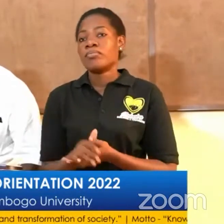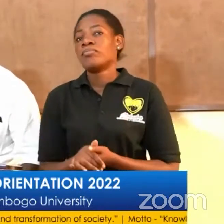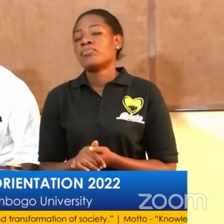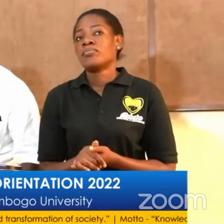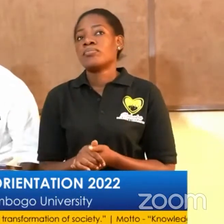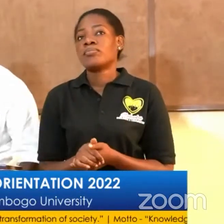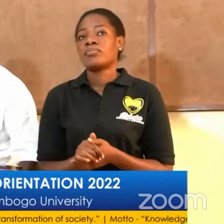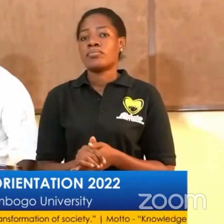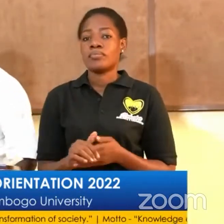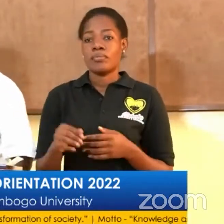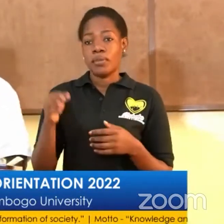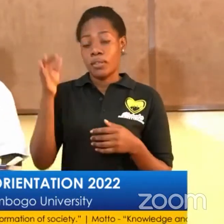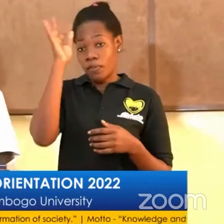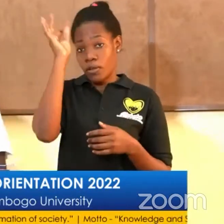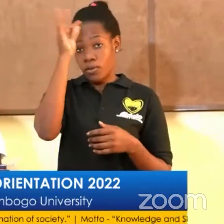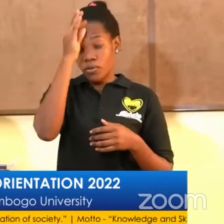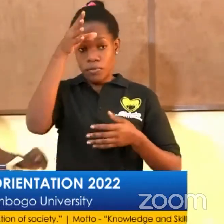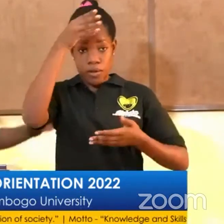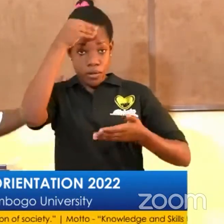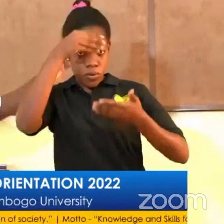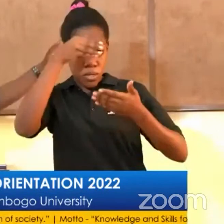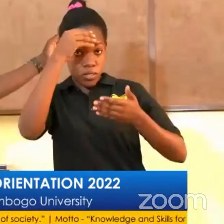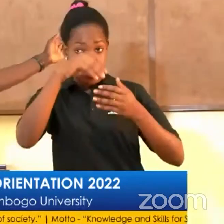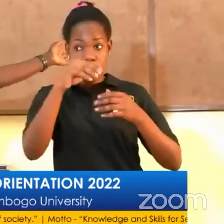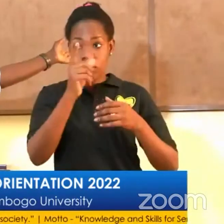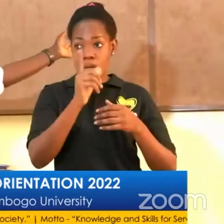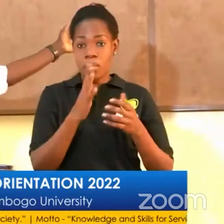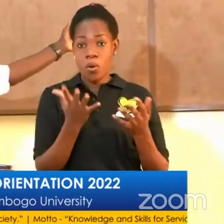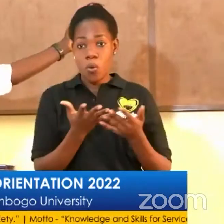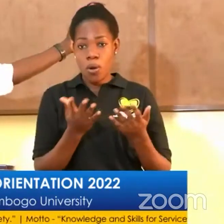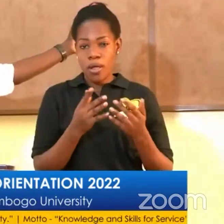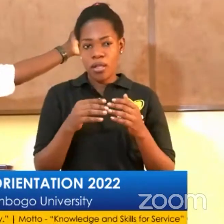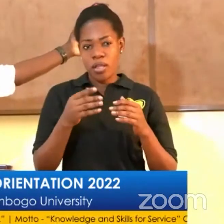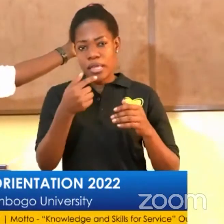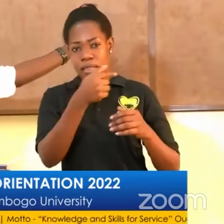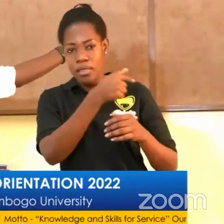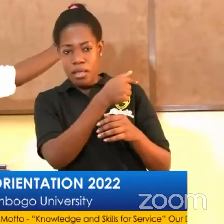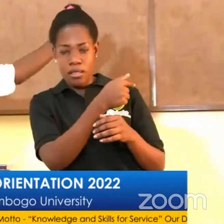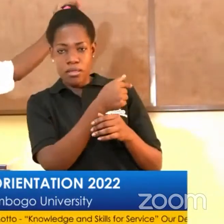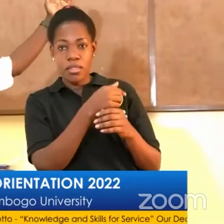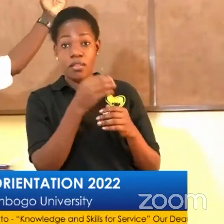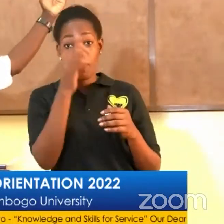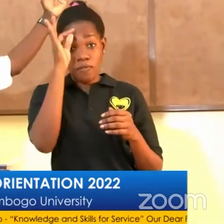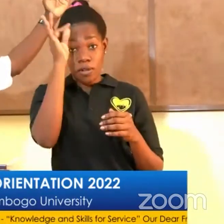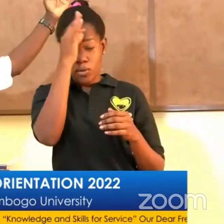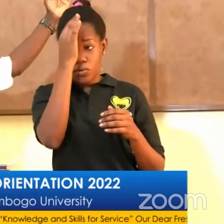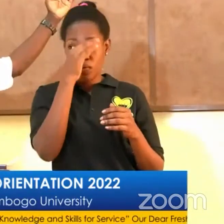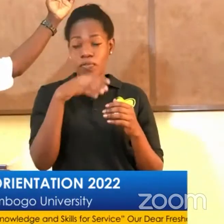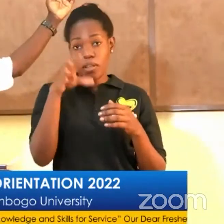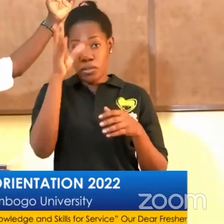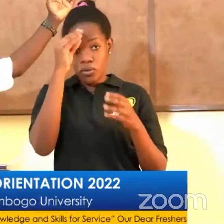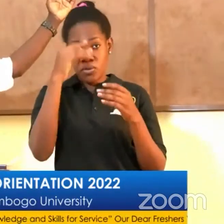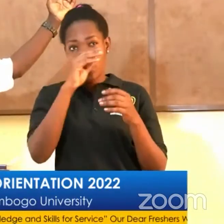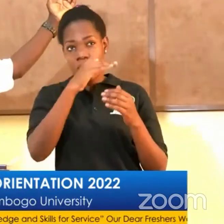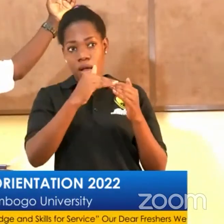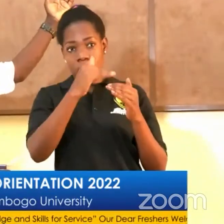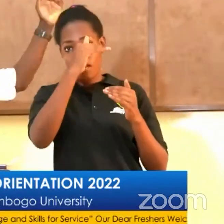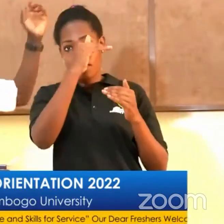Faculty of Education Library. It is found at Faculty of Education, up, first